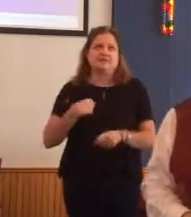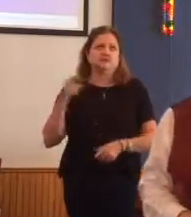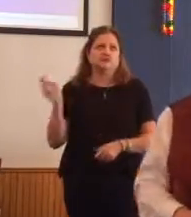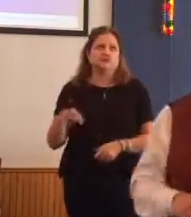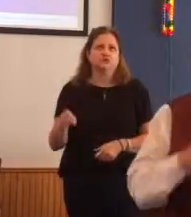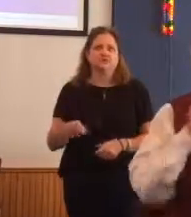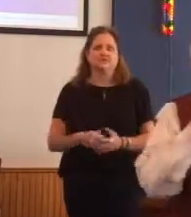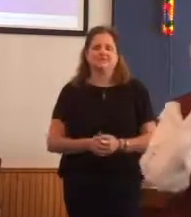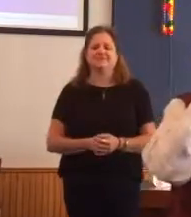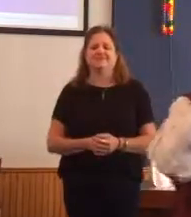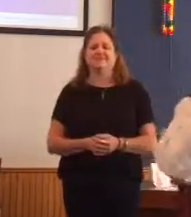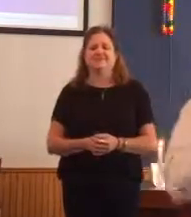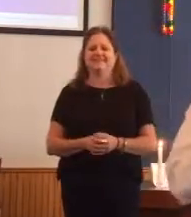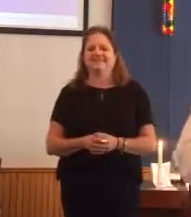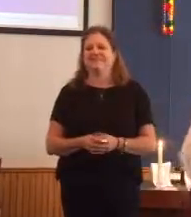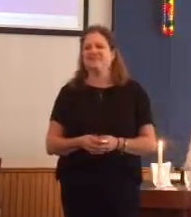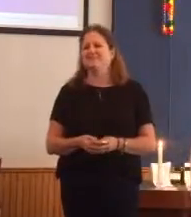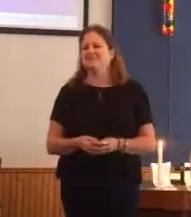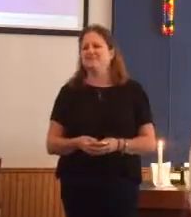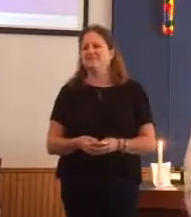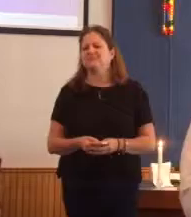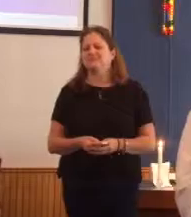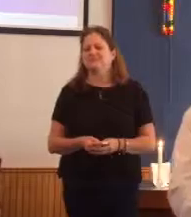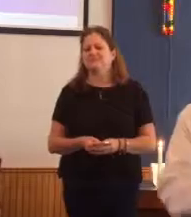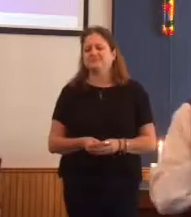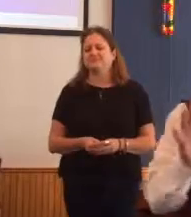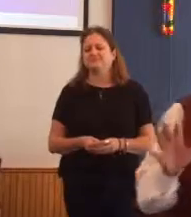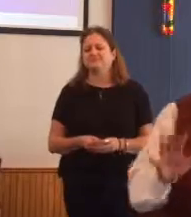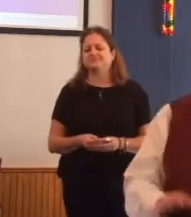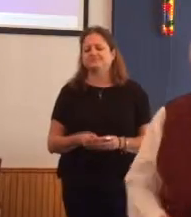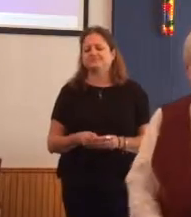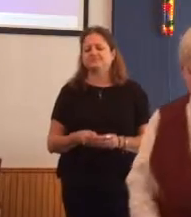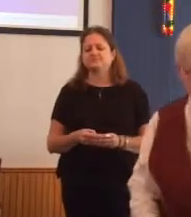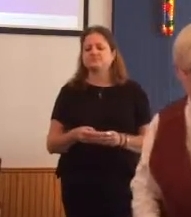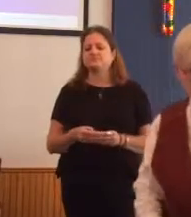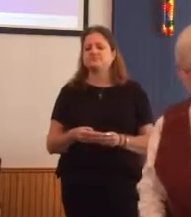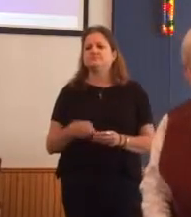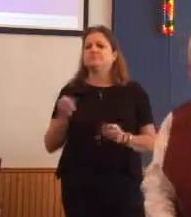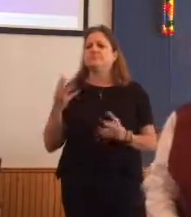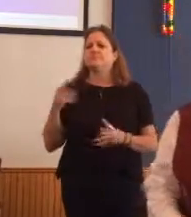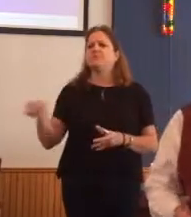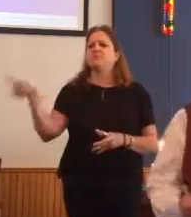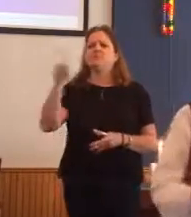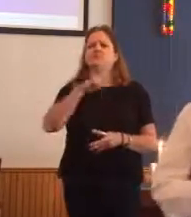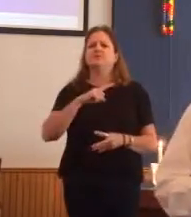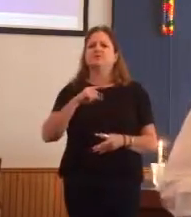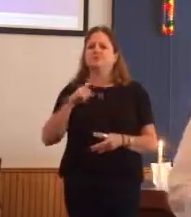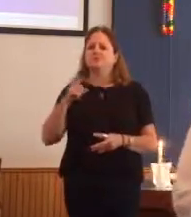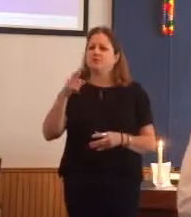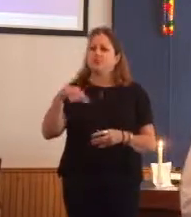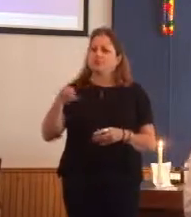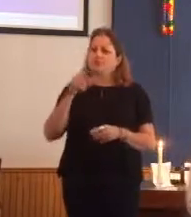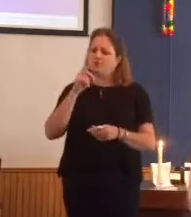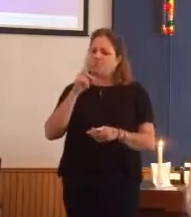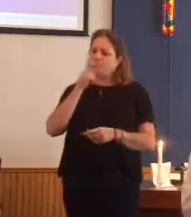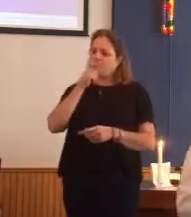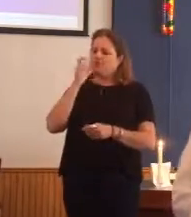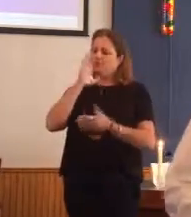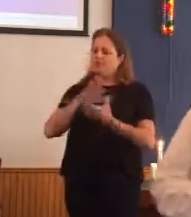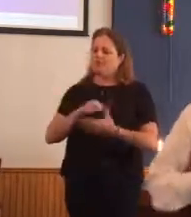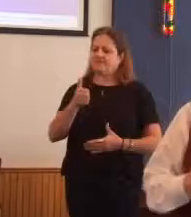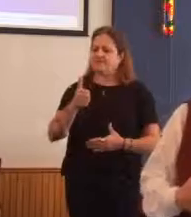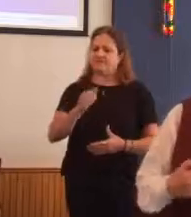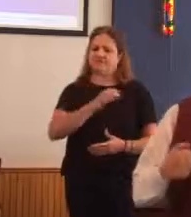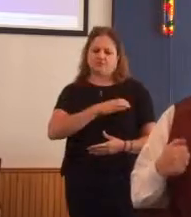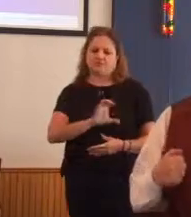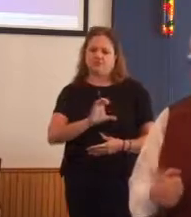And you won't have to practice. Many people who call themselves Christians are very,